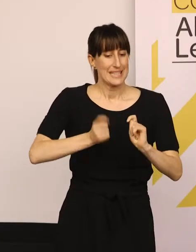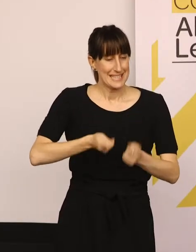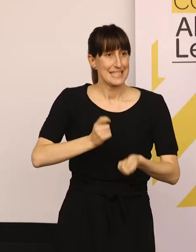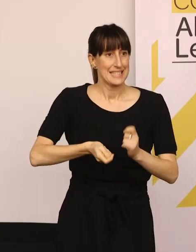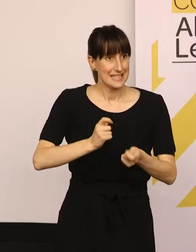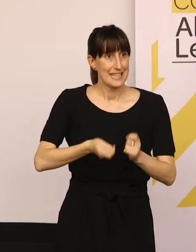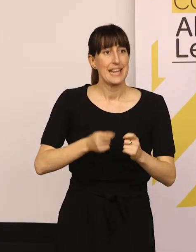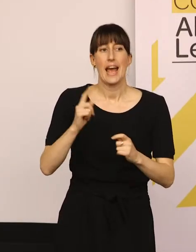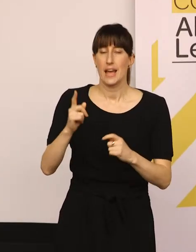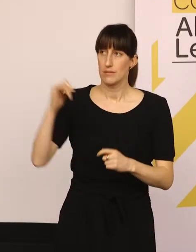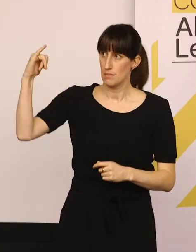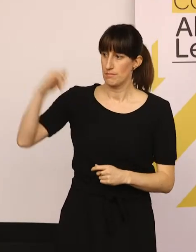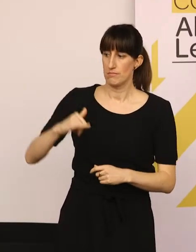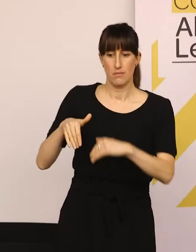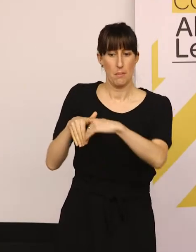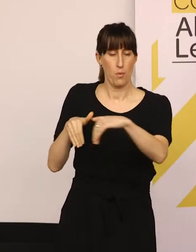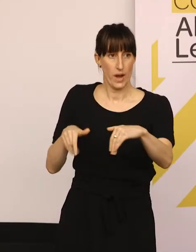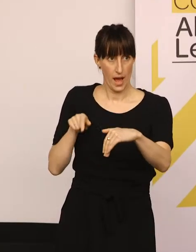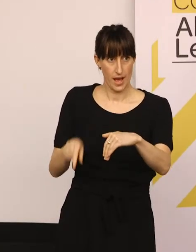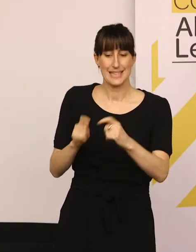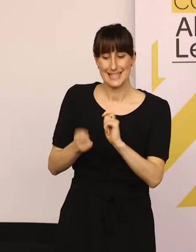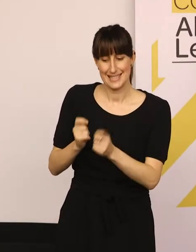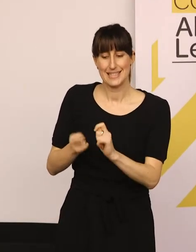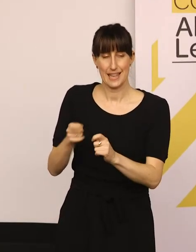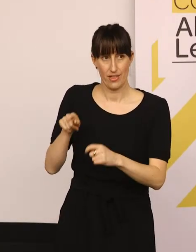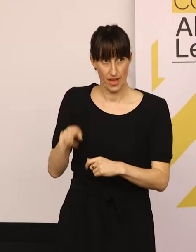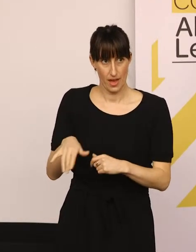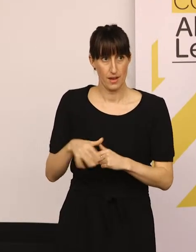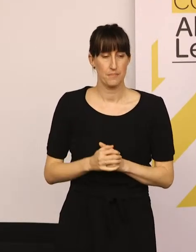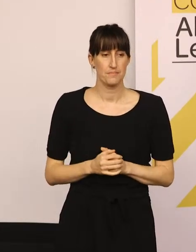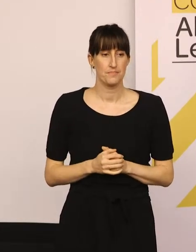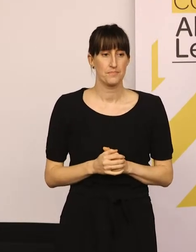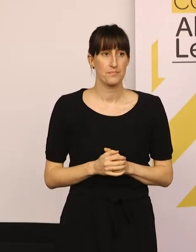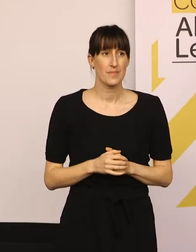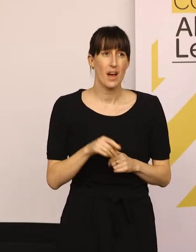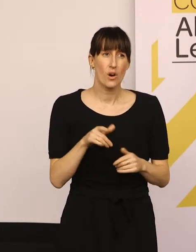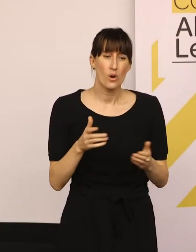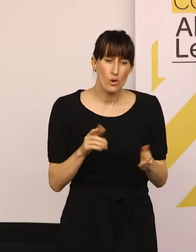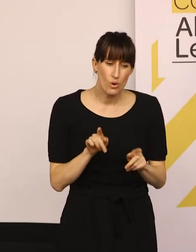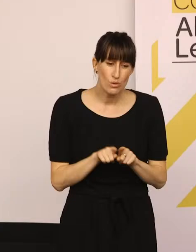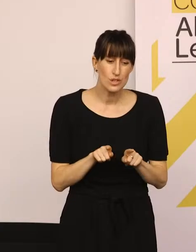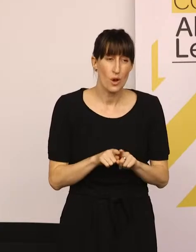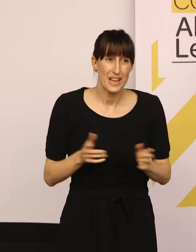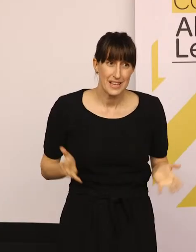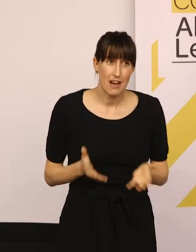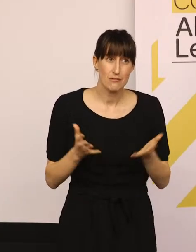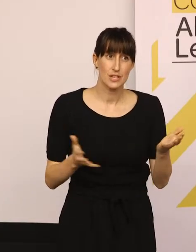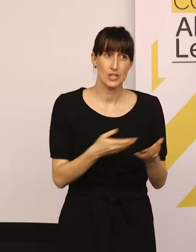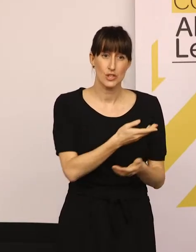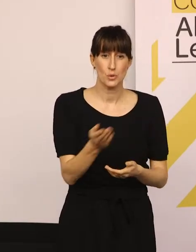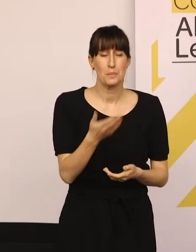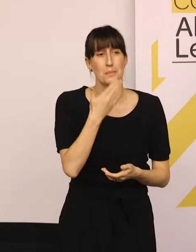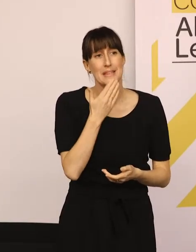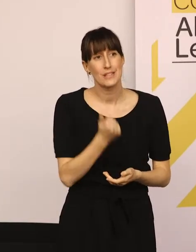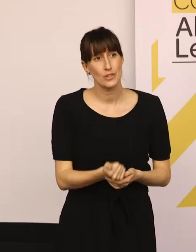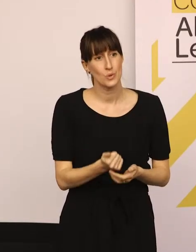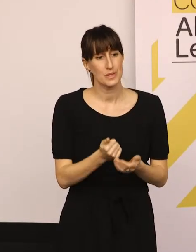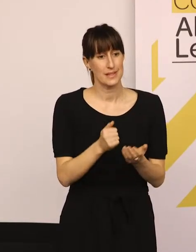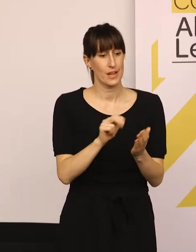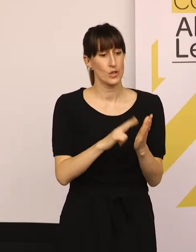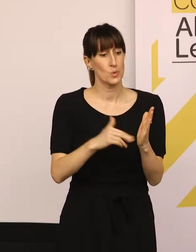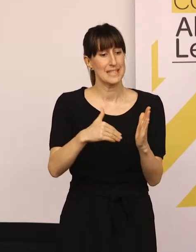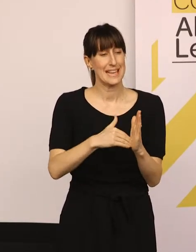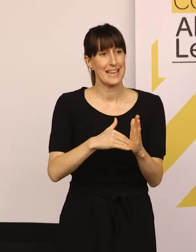And finally, the New Zealand COVID Tracer app, which we are encouraging people to continue using. We're encouraging